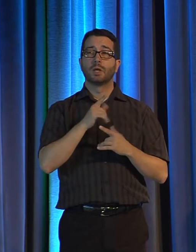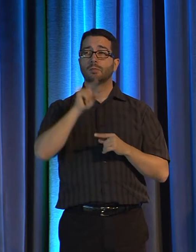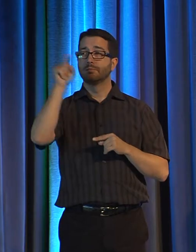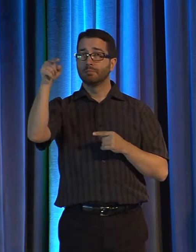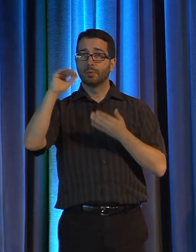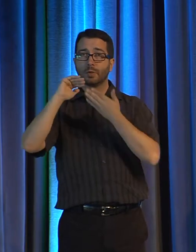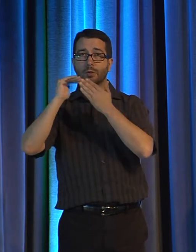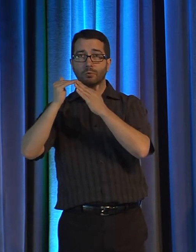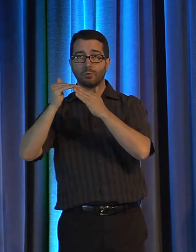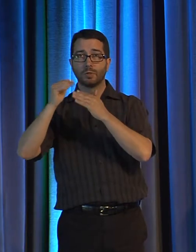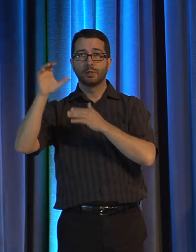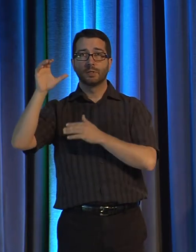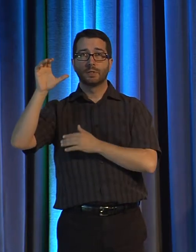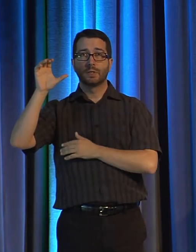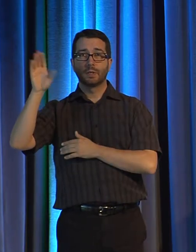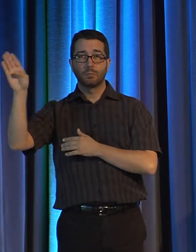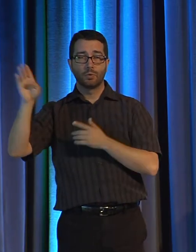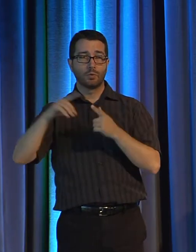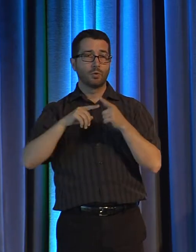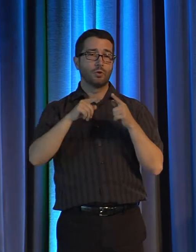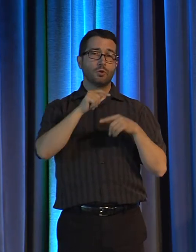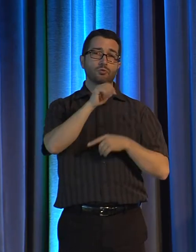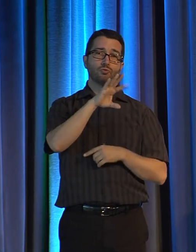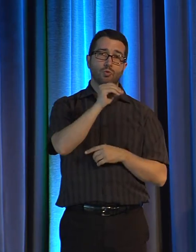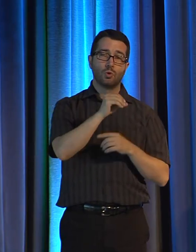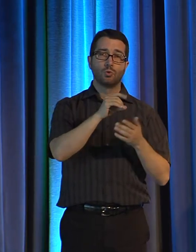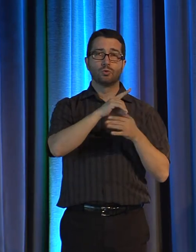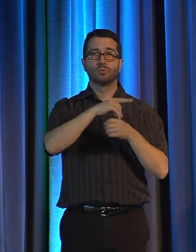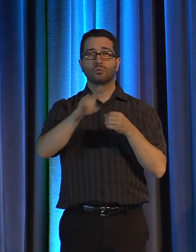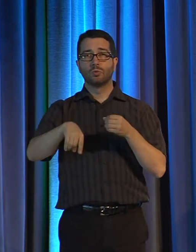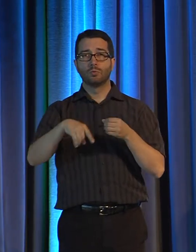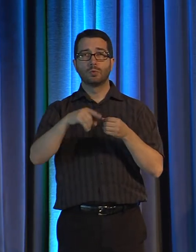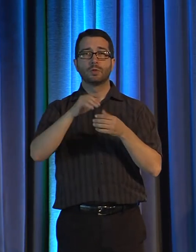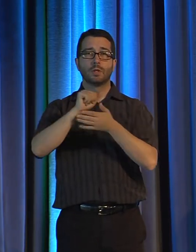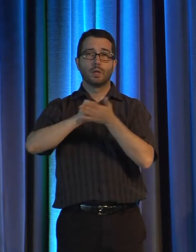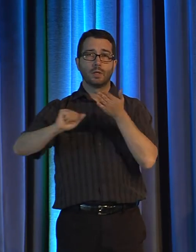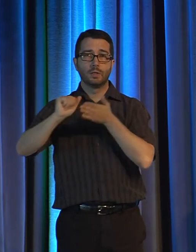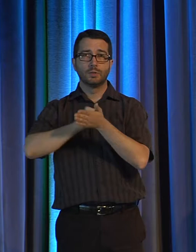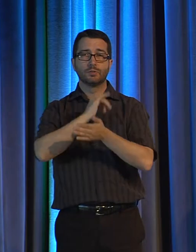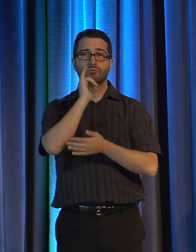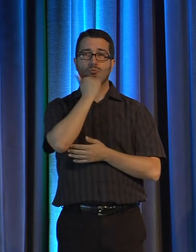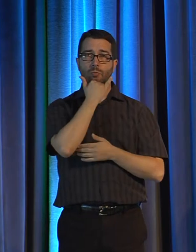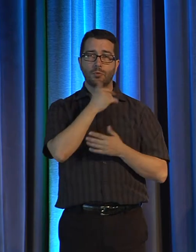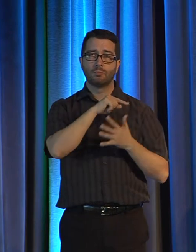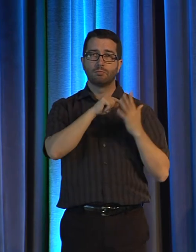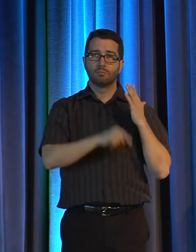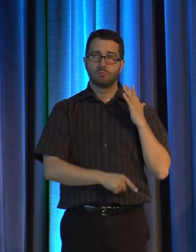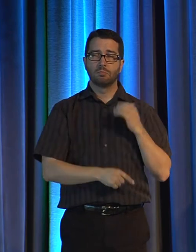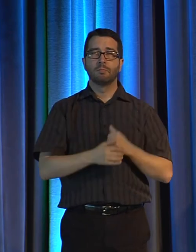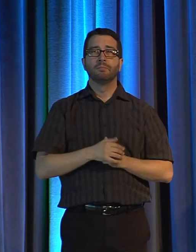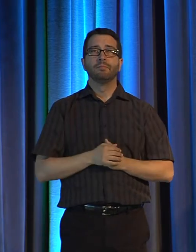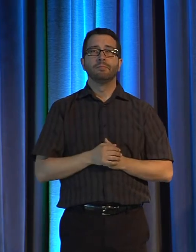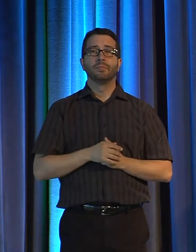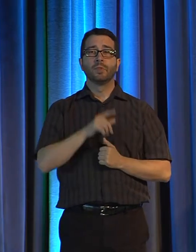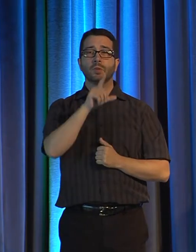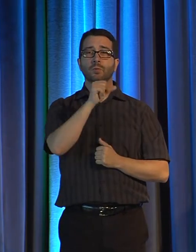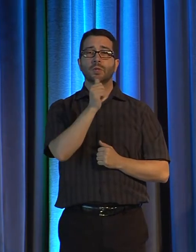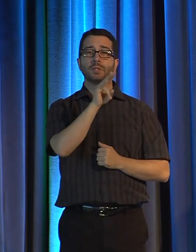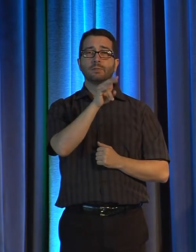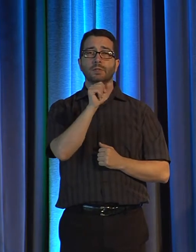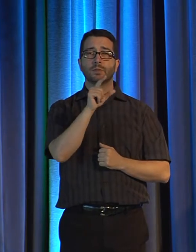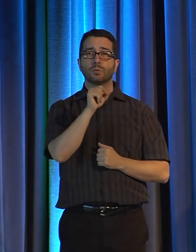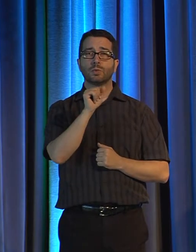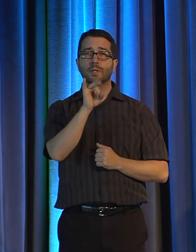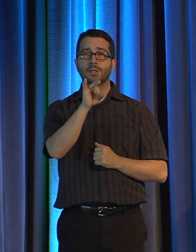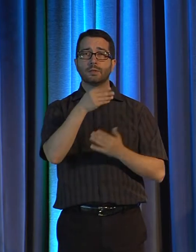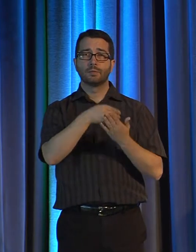in Sydney, Kentville, Truro, Bridgewater, Dartmouth, Amherst, Antigonish, and Yarmouth. In the 2017-18 fiscal year,